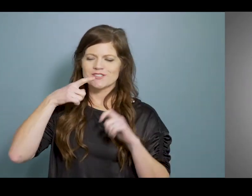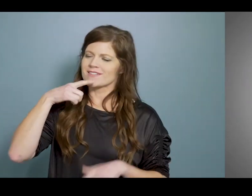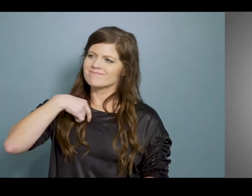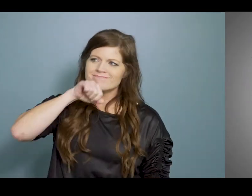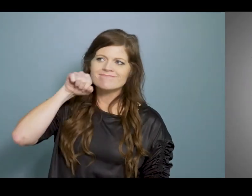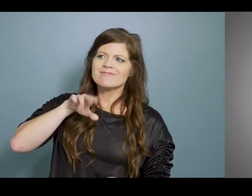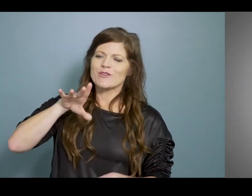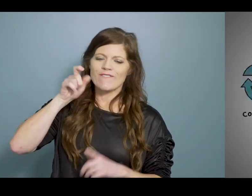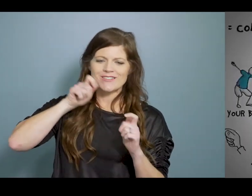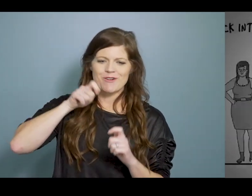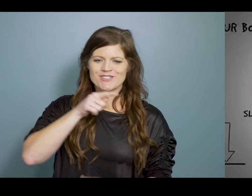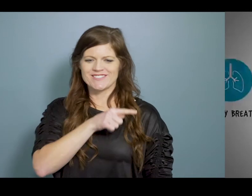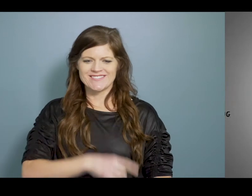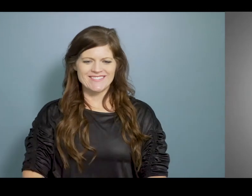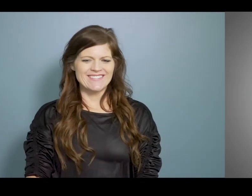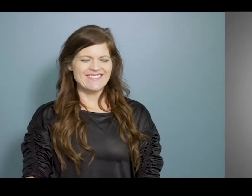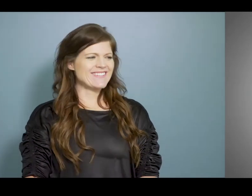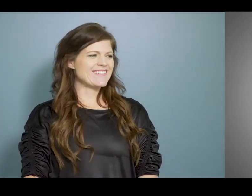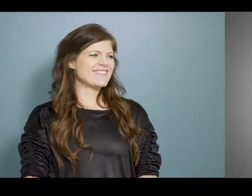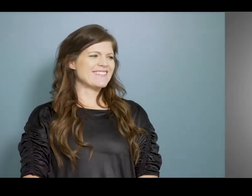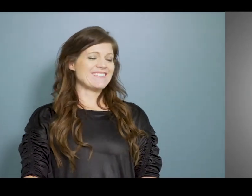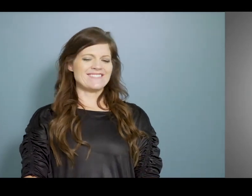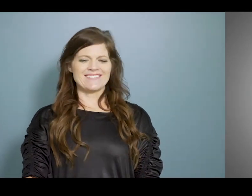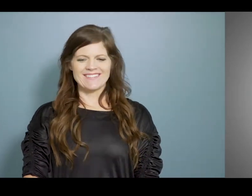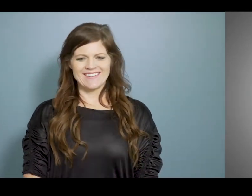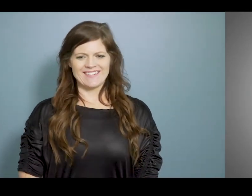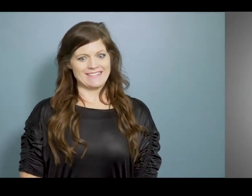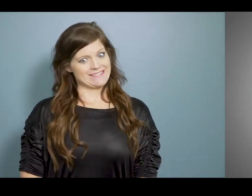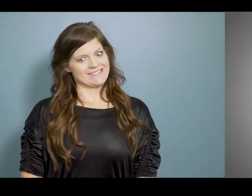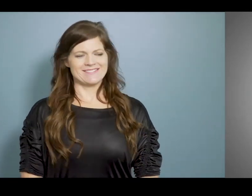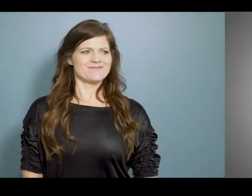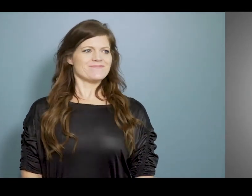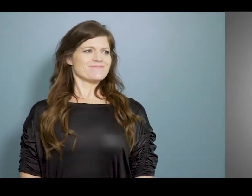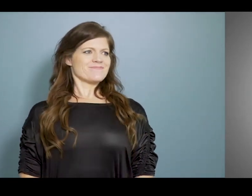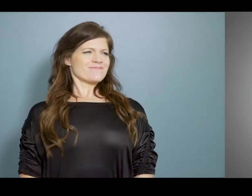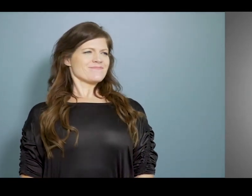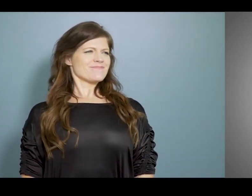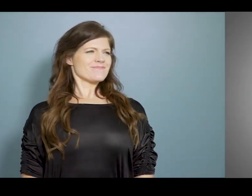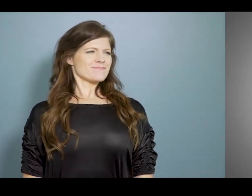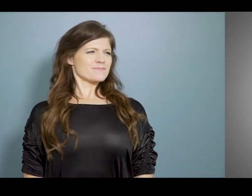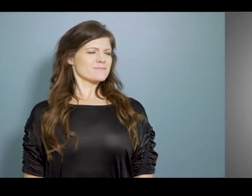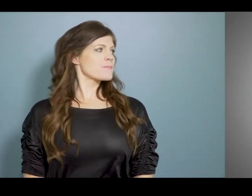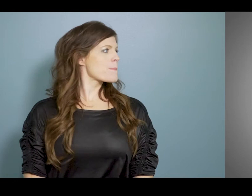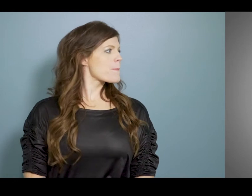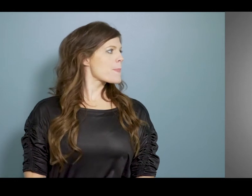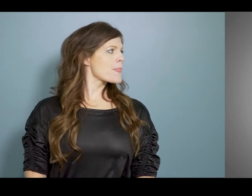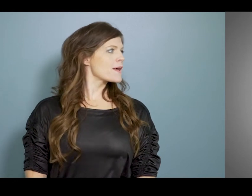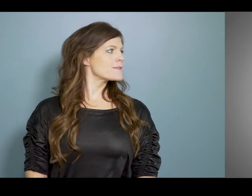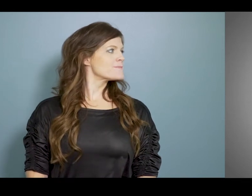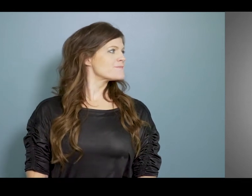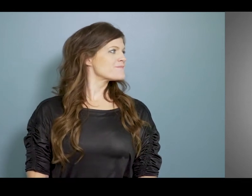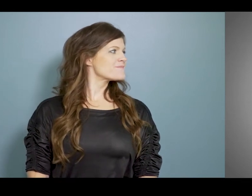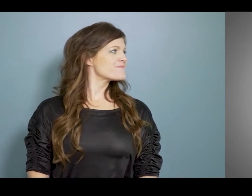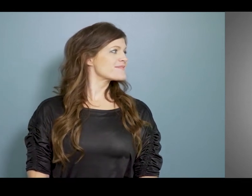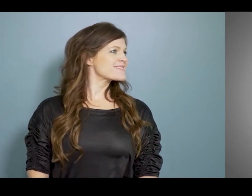you then move to E, which is for engage in what you're doing. Get a sense of where you are here